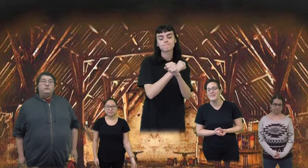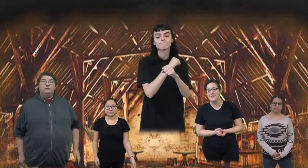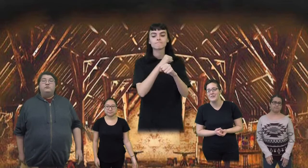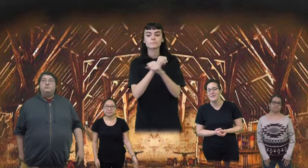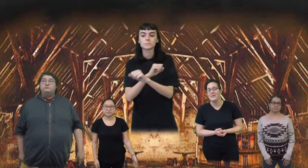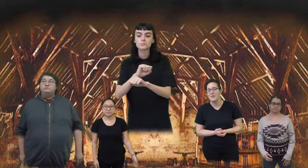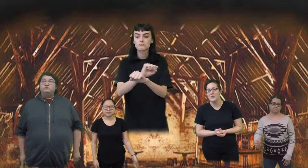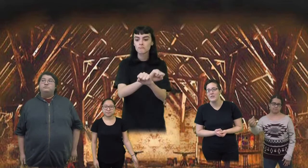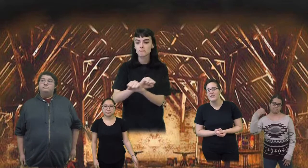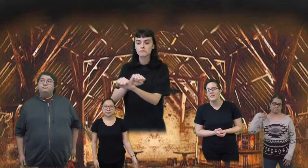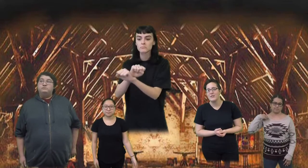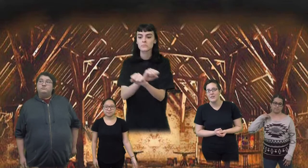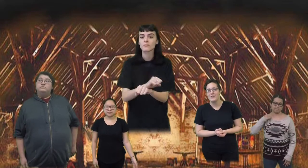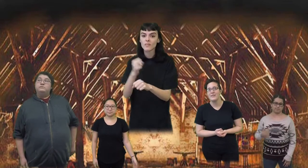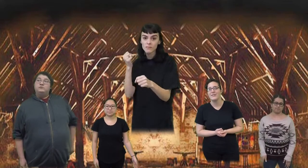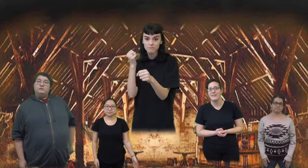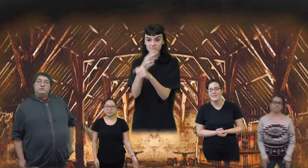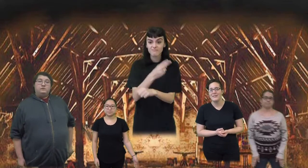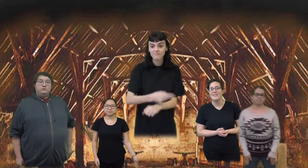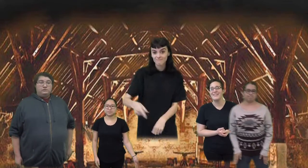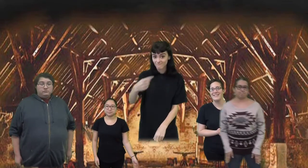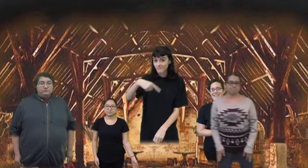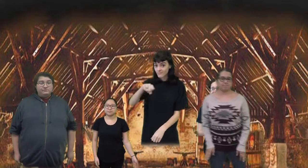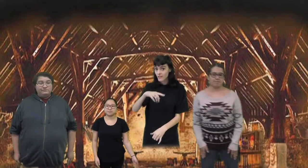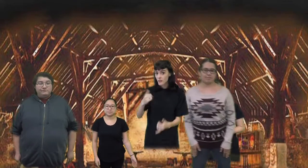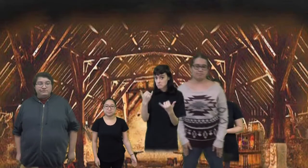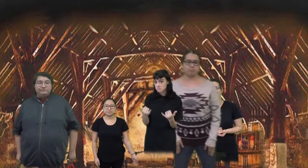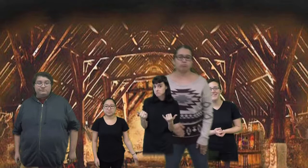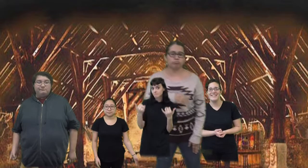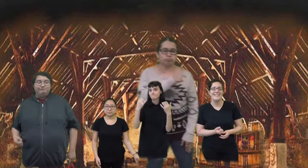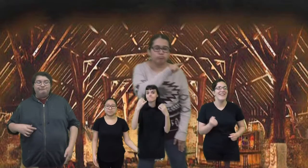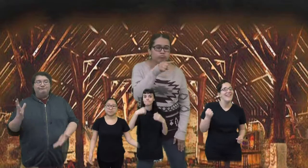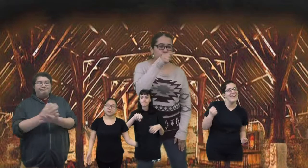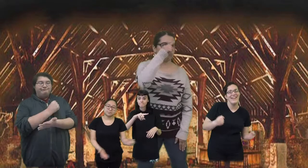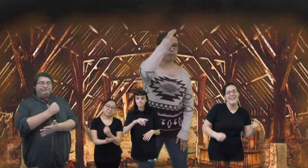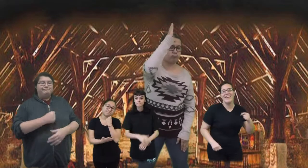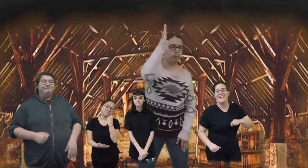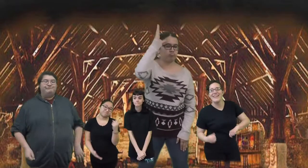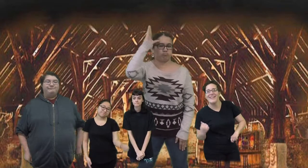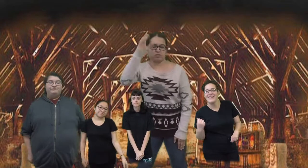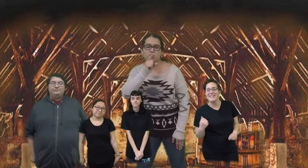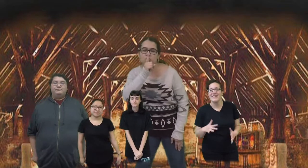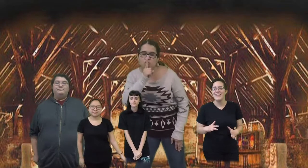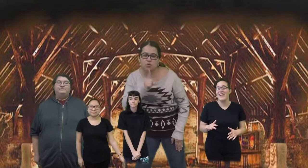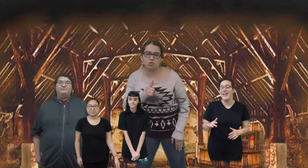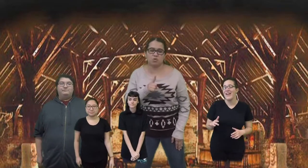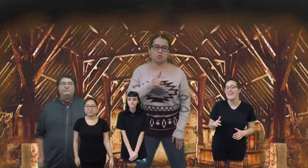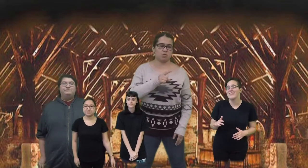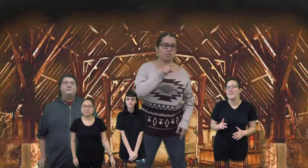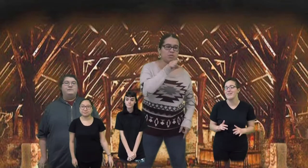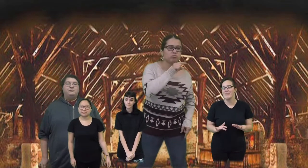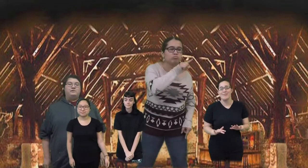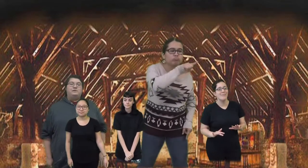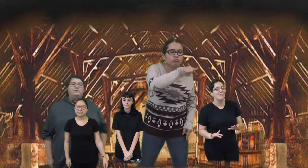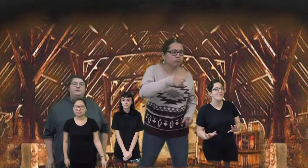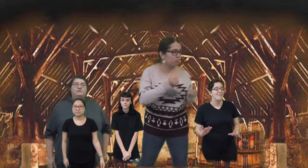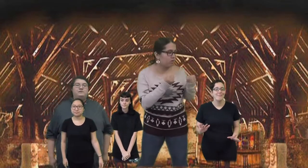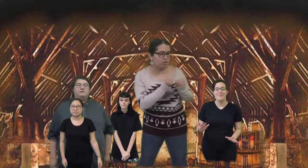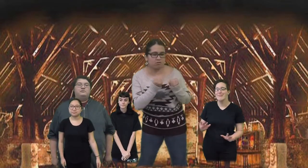till I sally in on a stallion With the first black battalion, have another shot Geniuses, lower your voices, you keep out of trouble and you